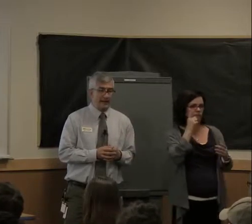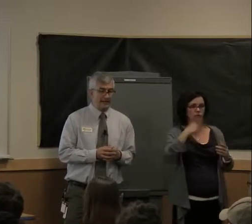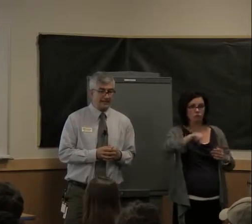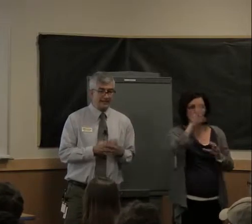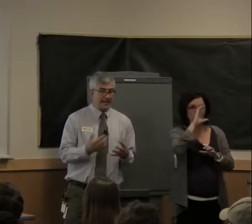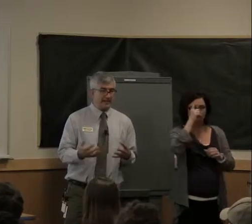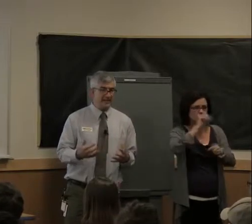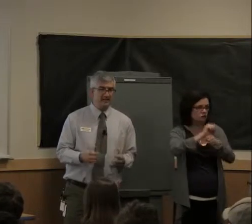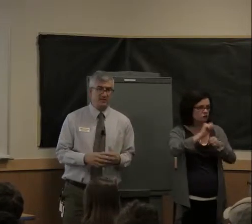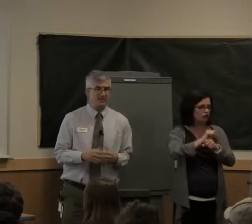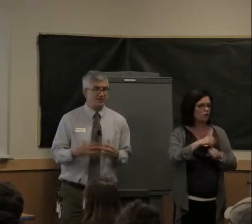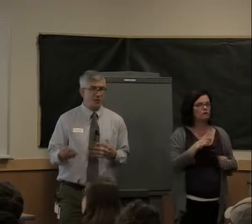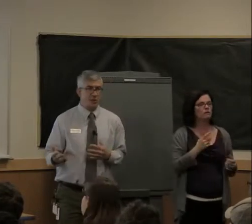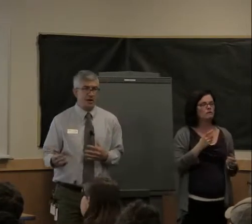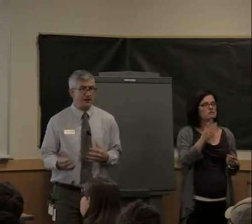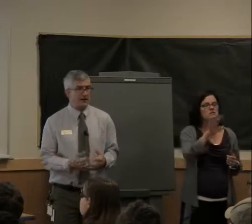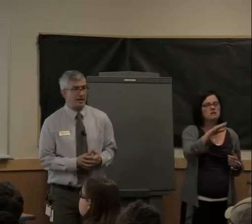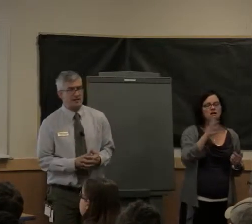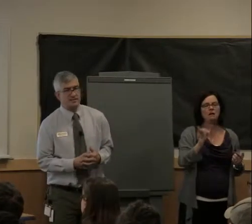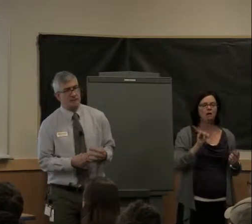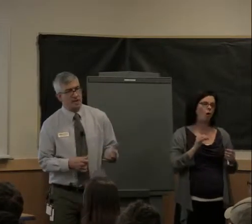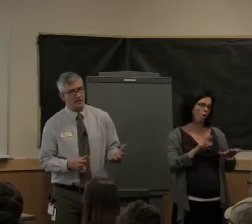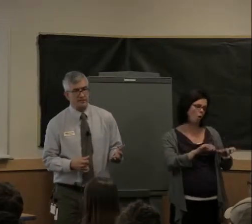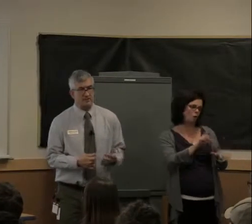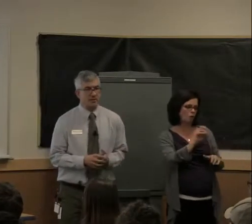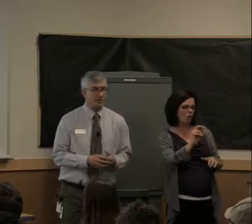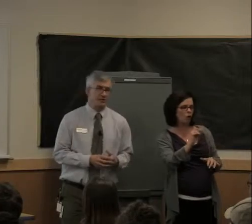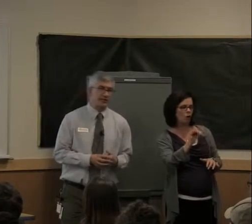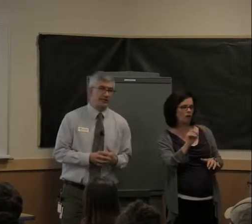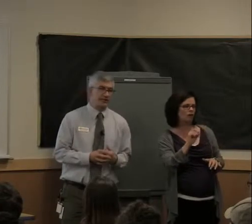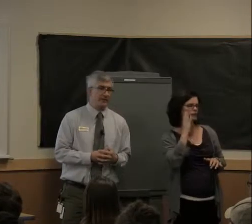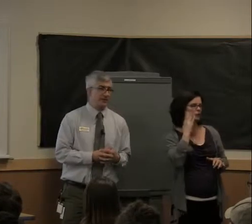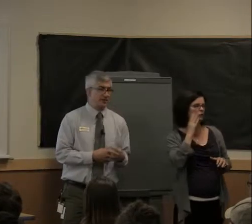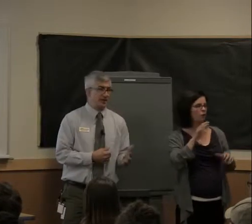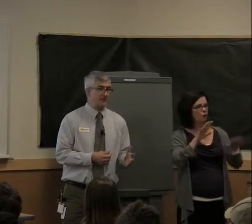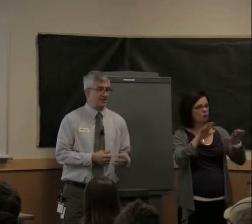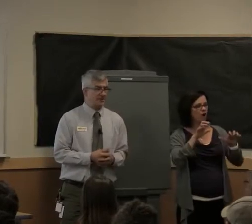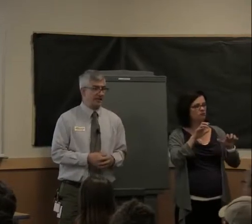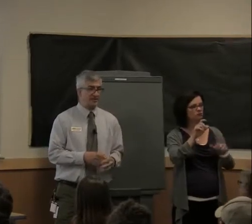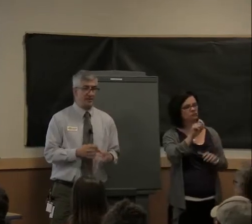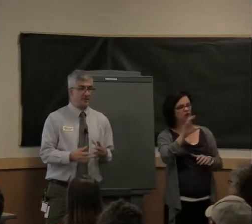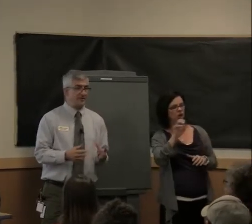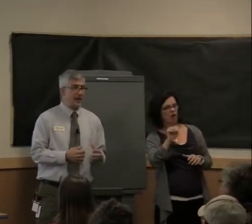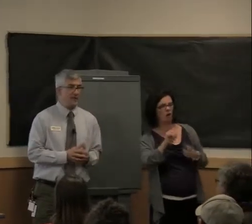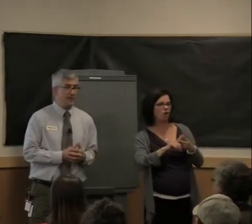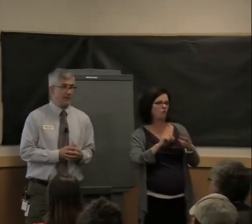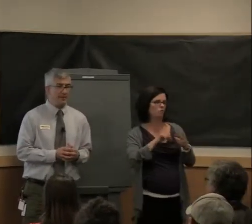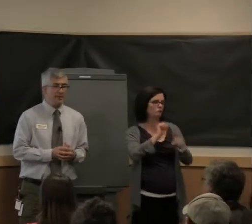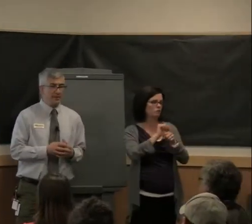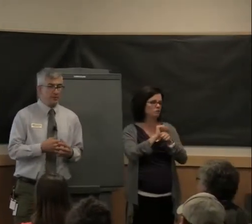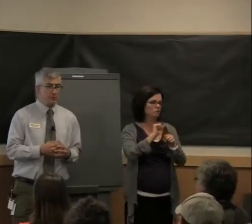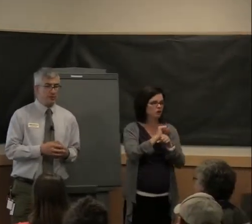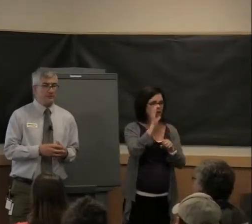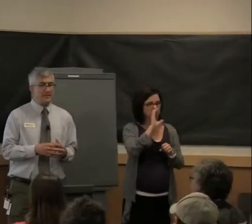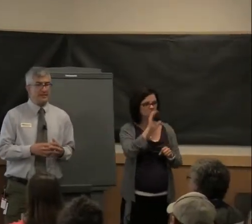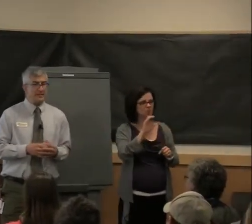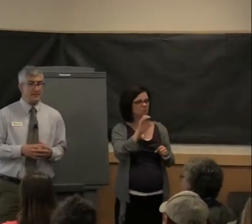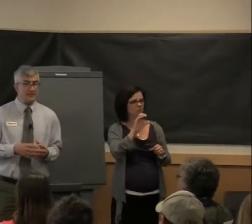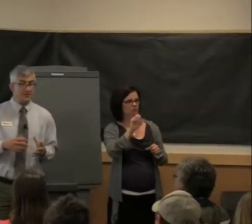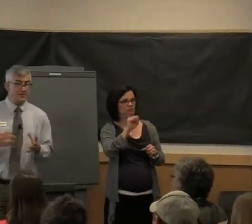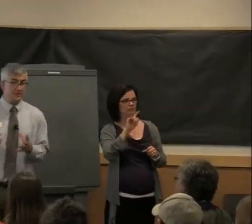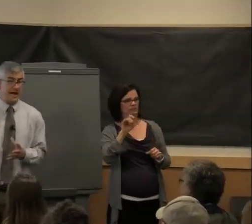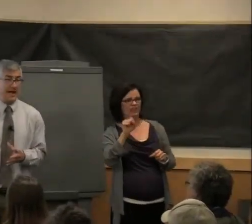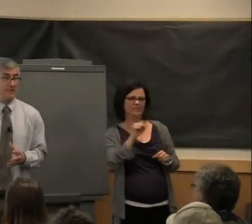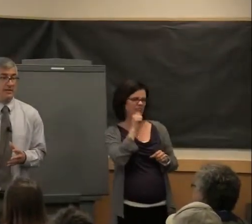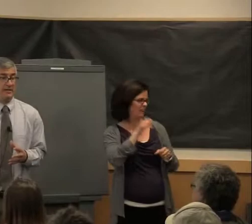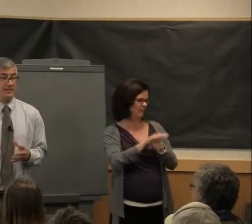employment. It's not enough just to go online to Monster or to any of the other job search sites and look that way. You really need to